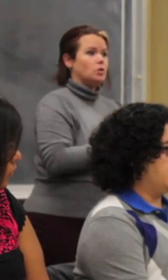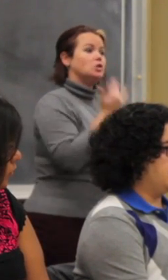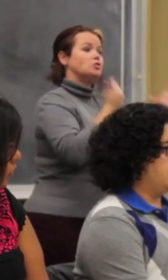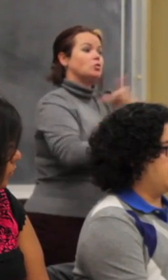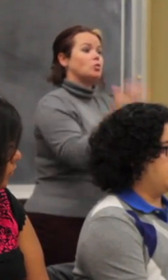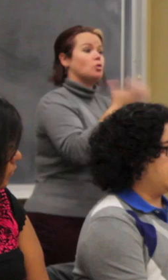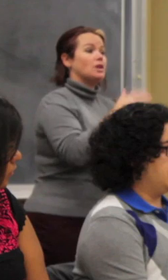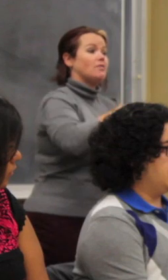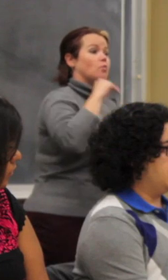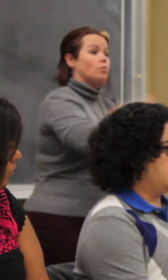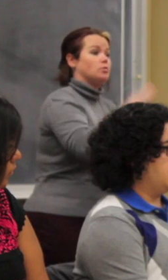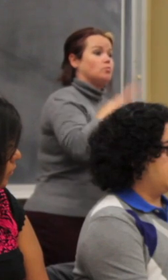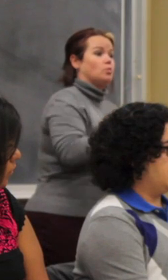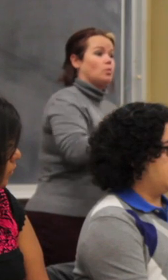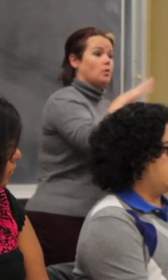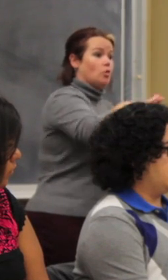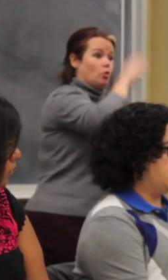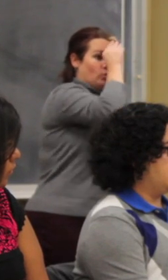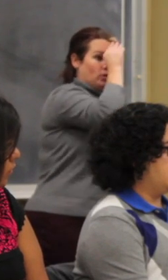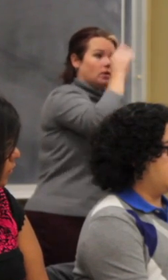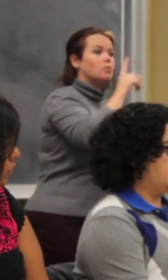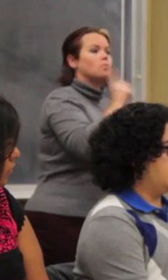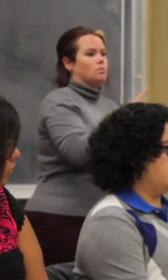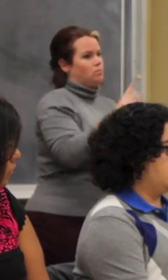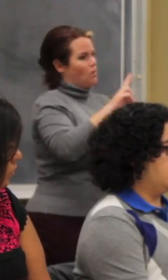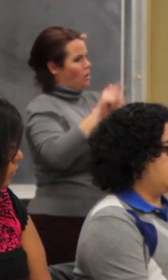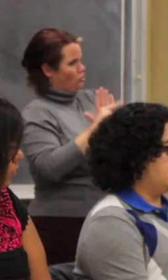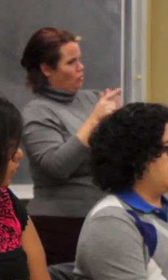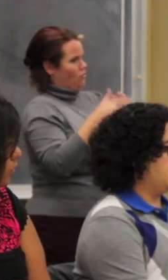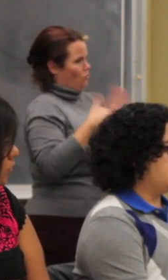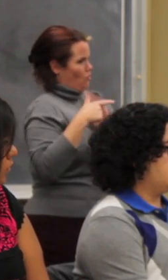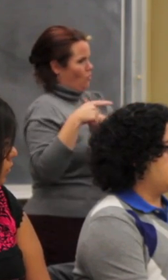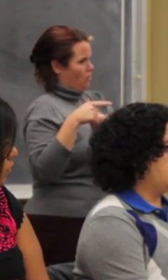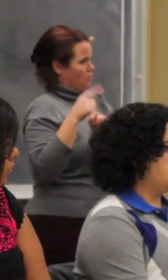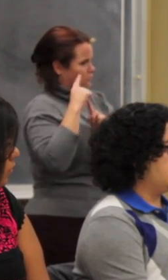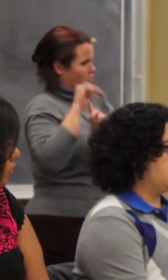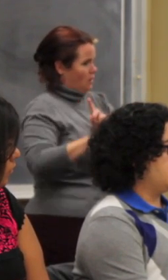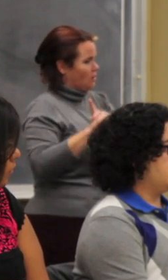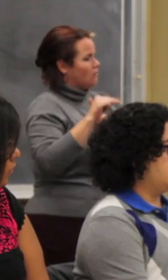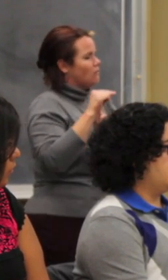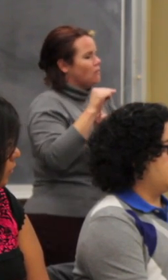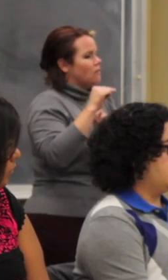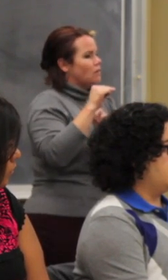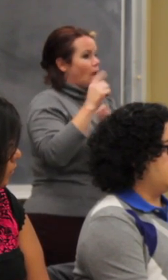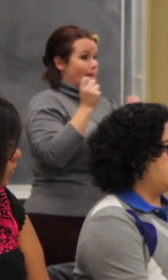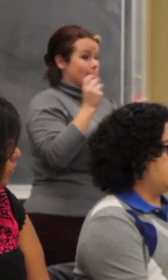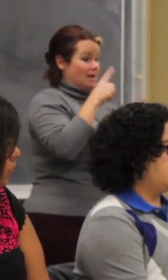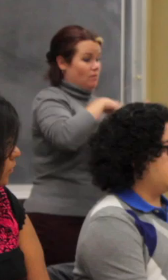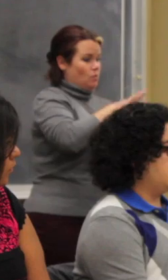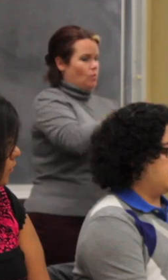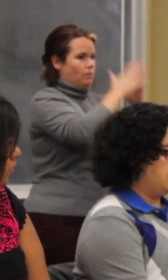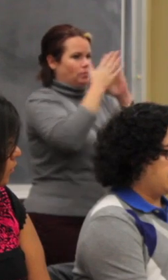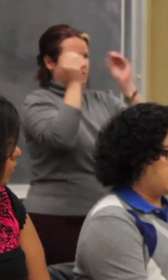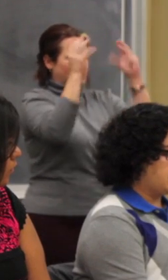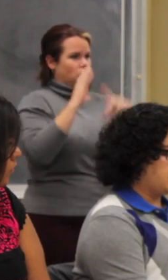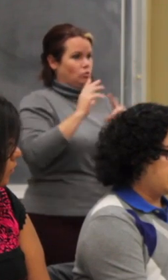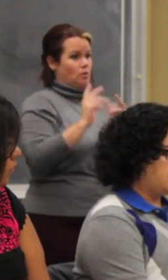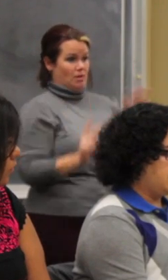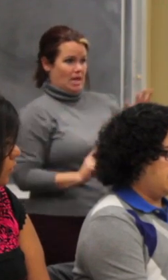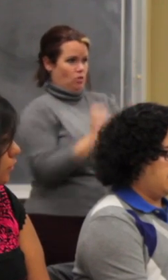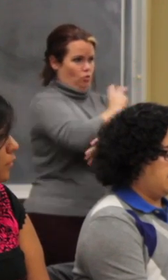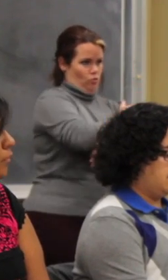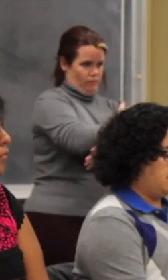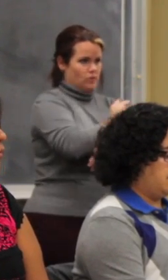Cultural Influences on Learning, which is required for undergraduate students, who many of which will be teachers in PK through